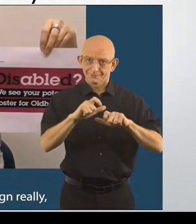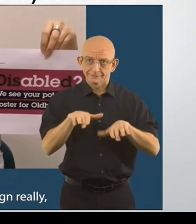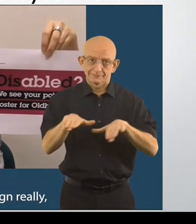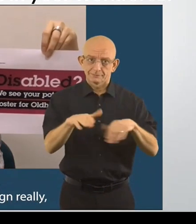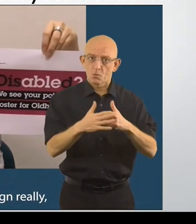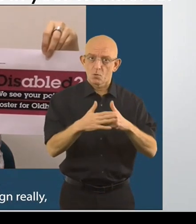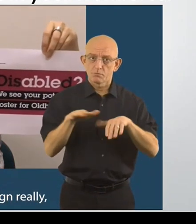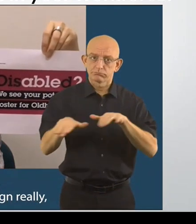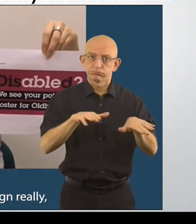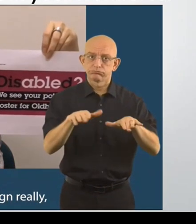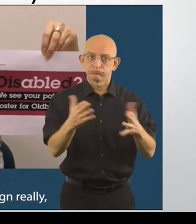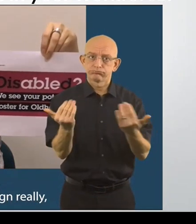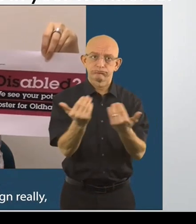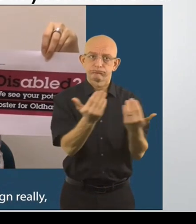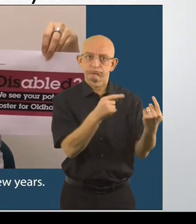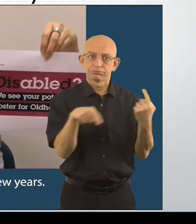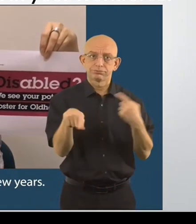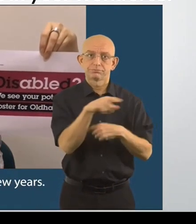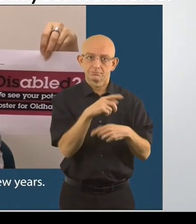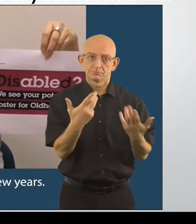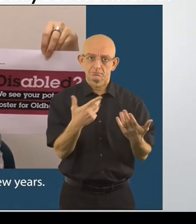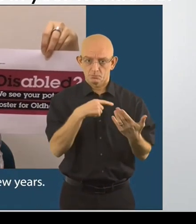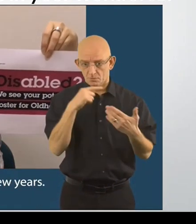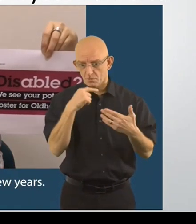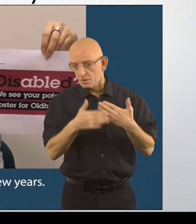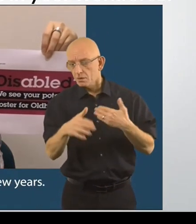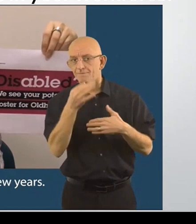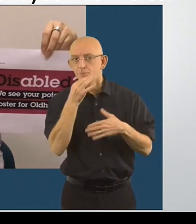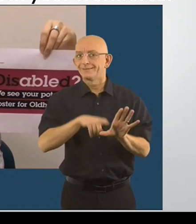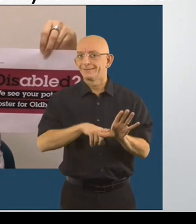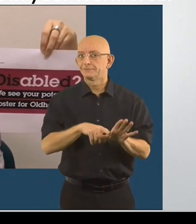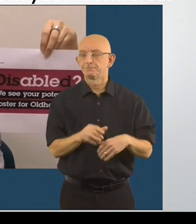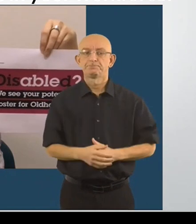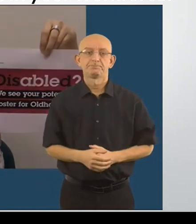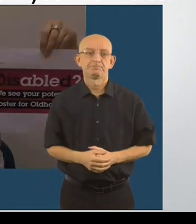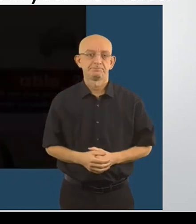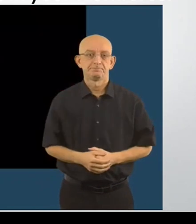very much an ongoing campaign, really, what we're going to do over the next few years.